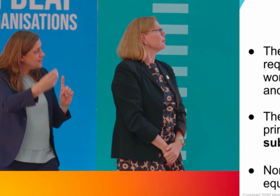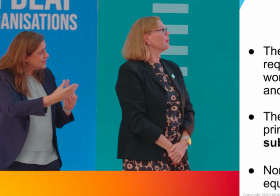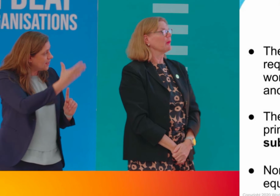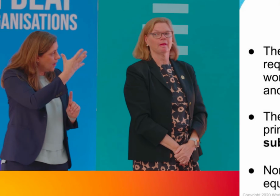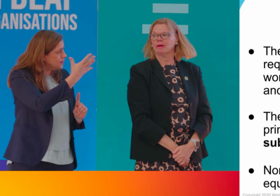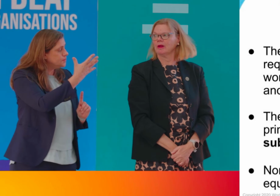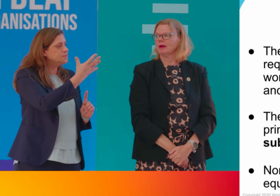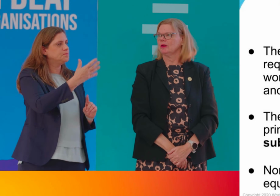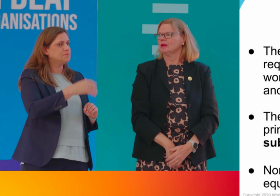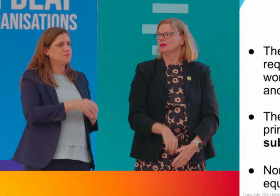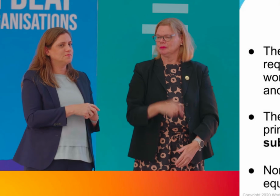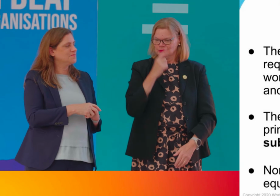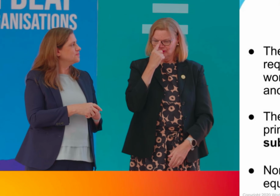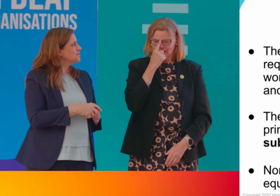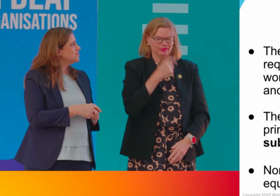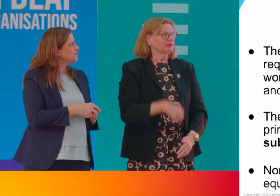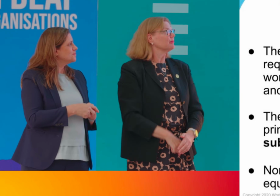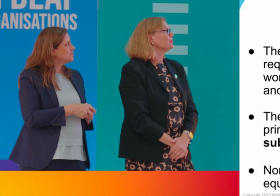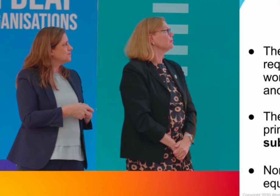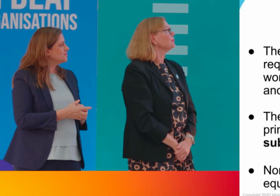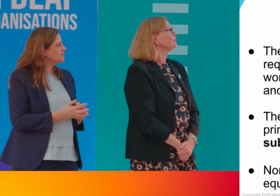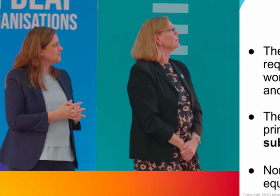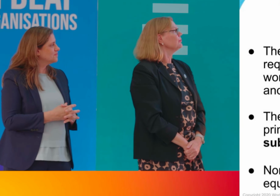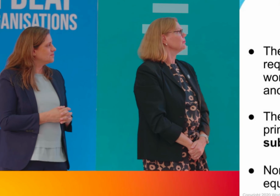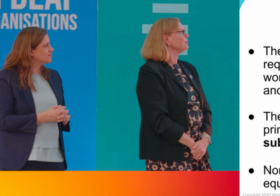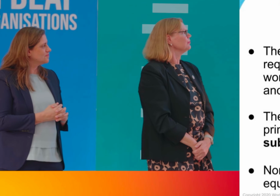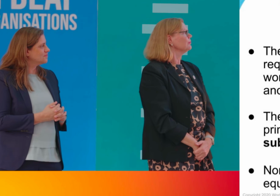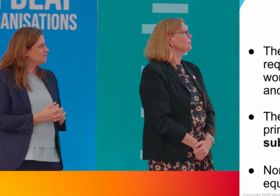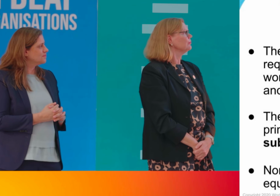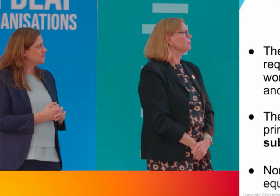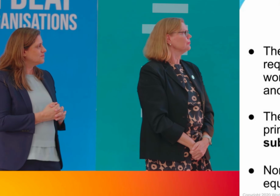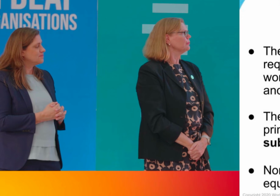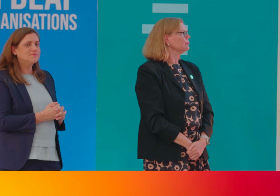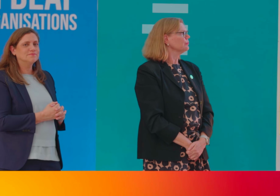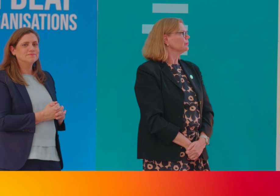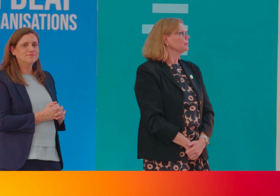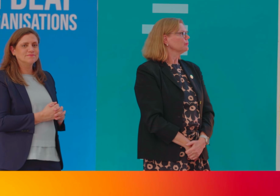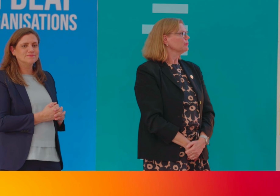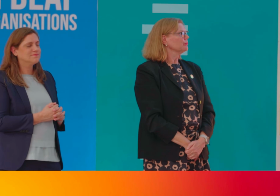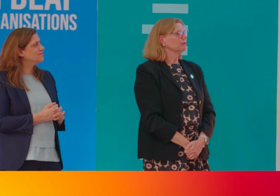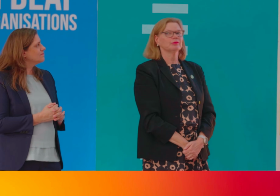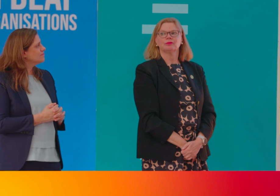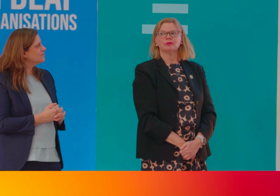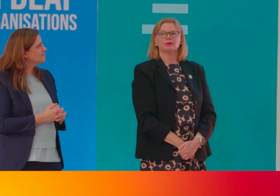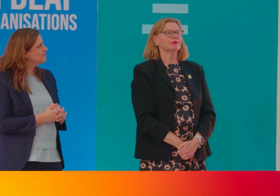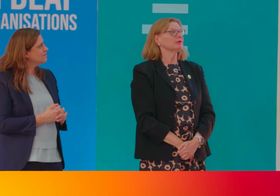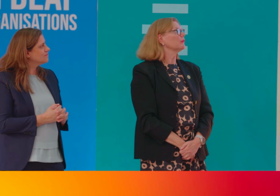And those are the three foundational principles. Next slide, please.